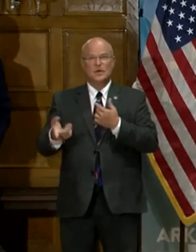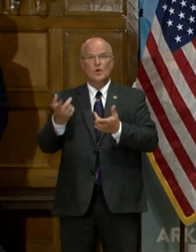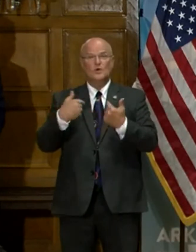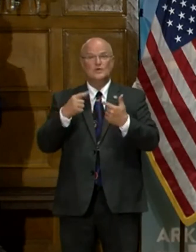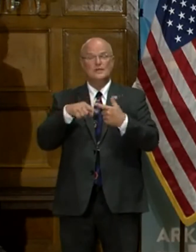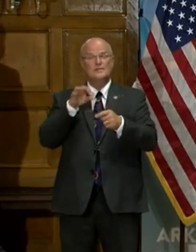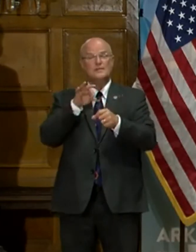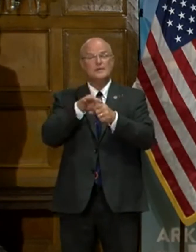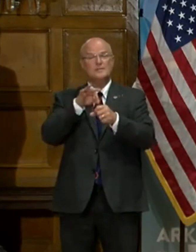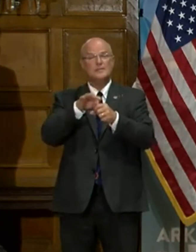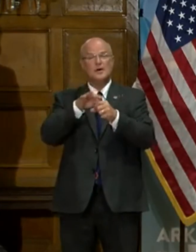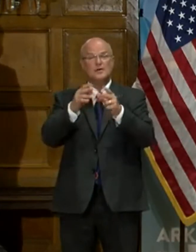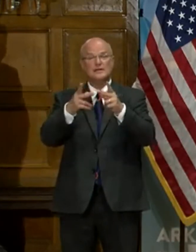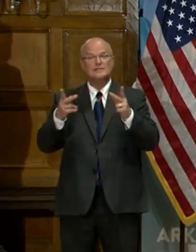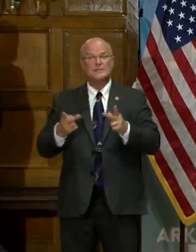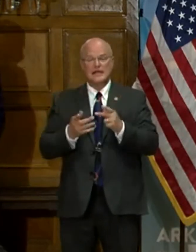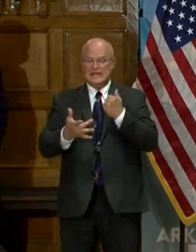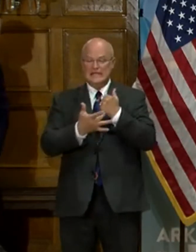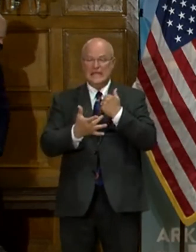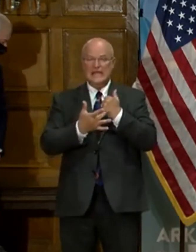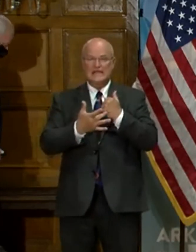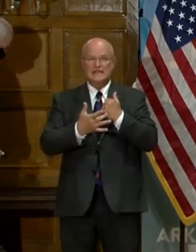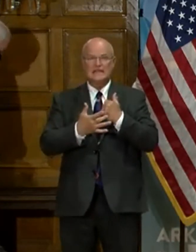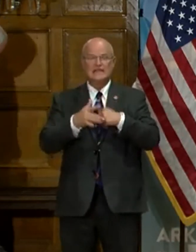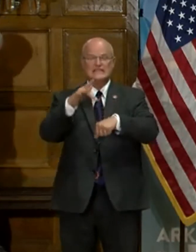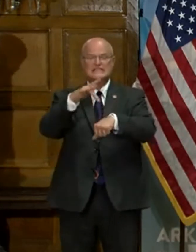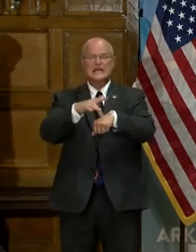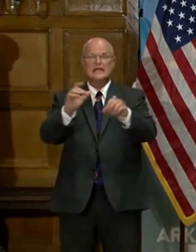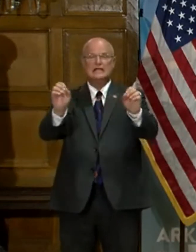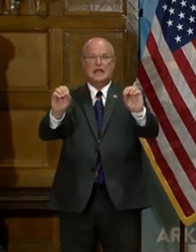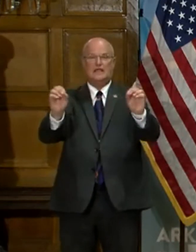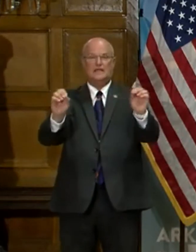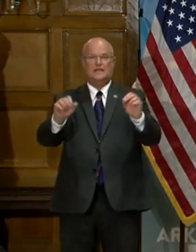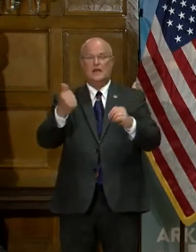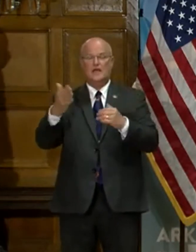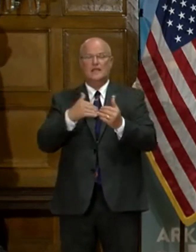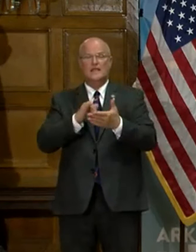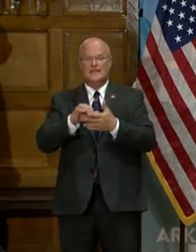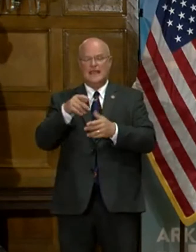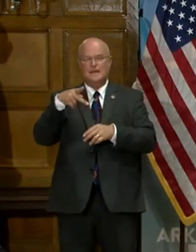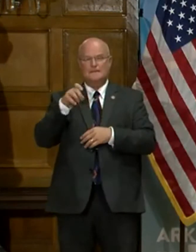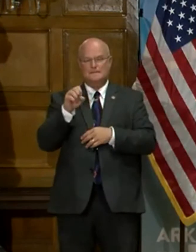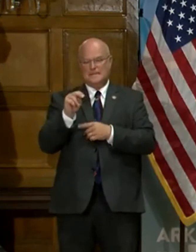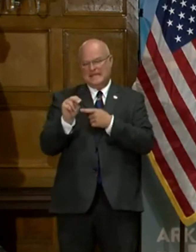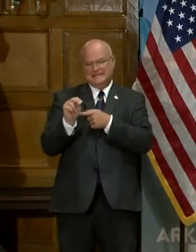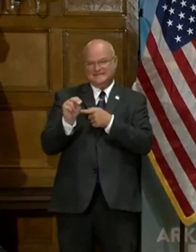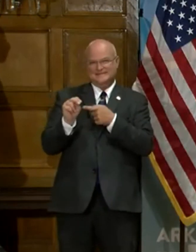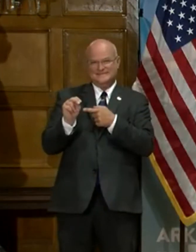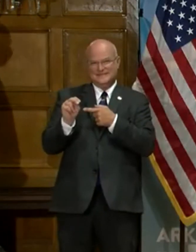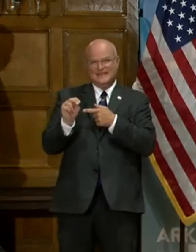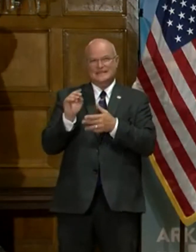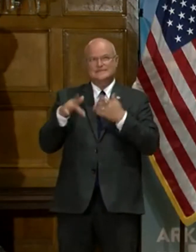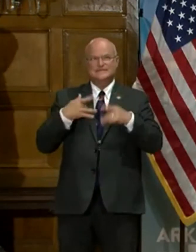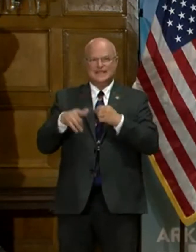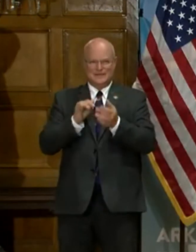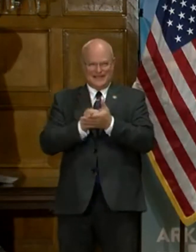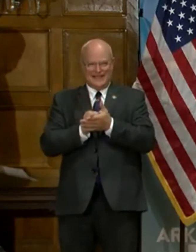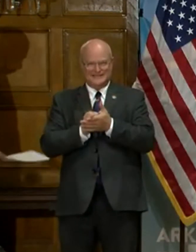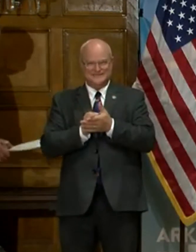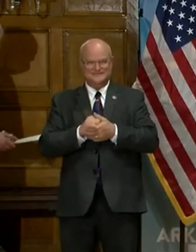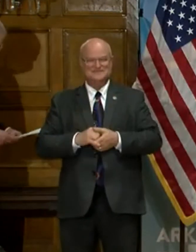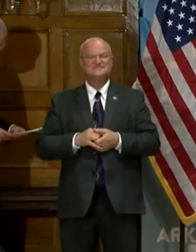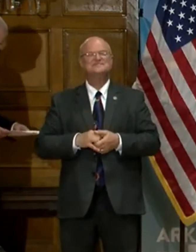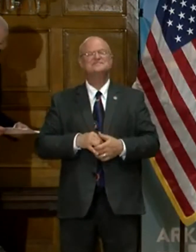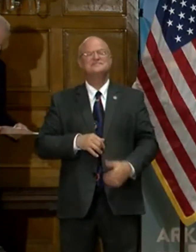the polling sites, technically you should not have to touch a single thing other than that stylus pen. So I'm very excited about that.